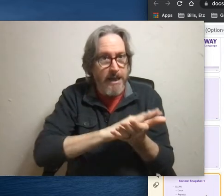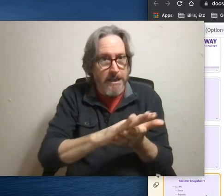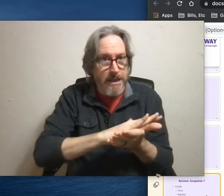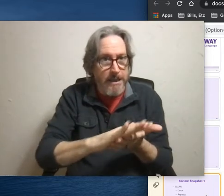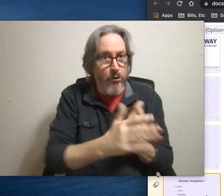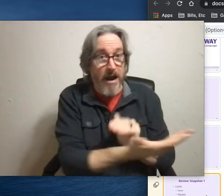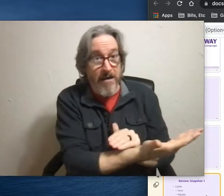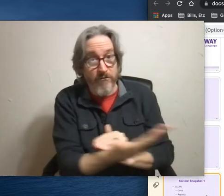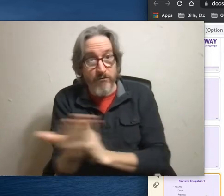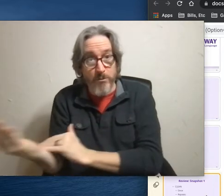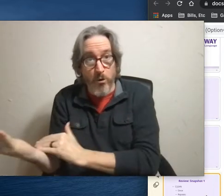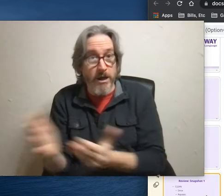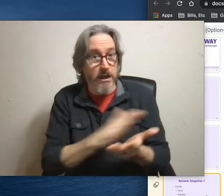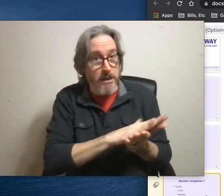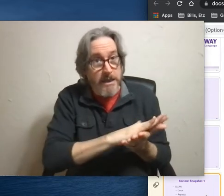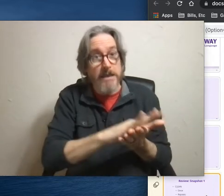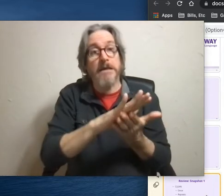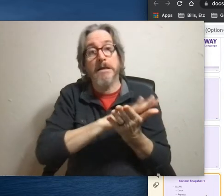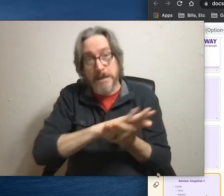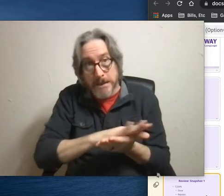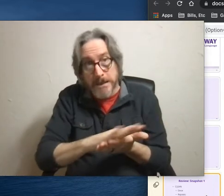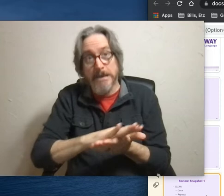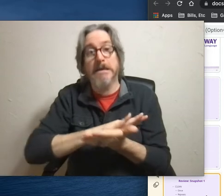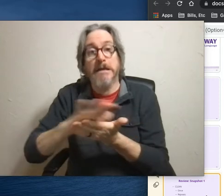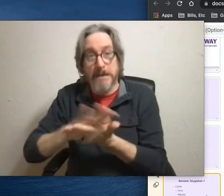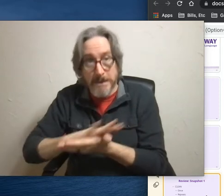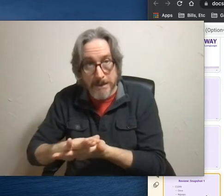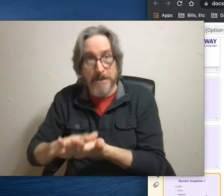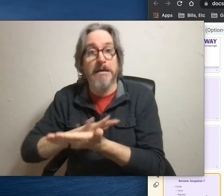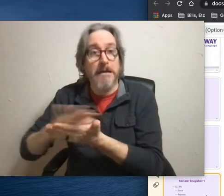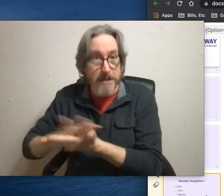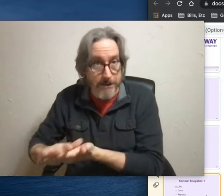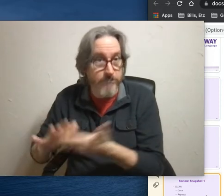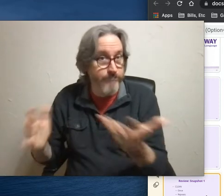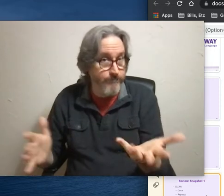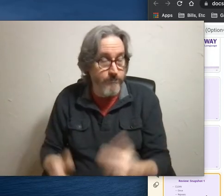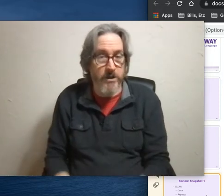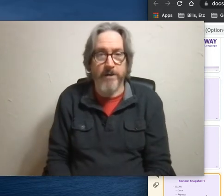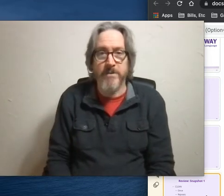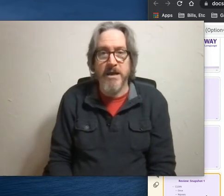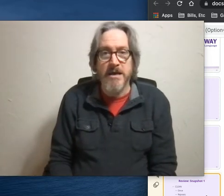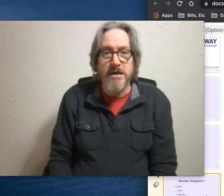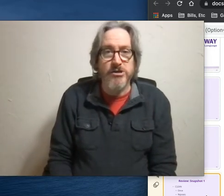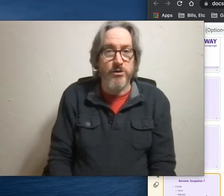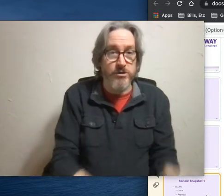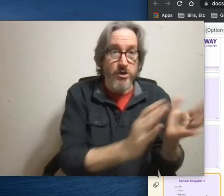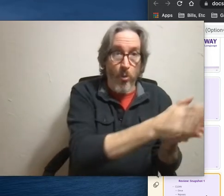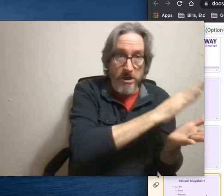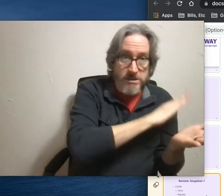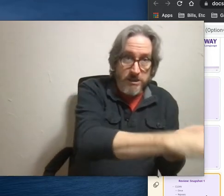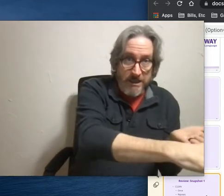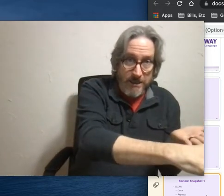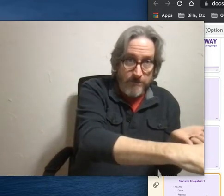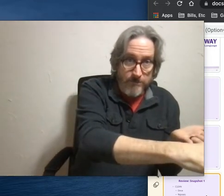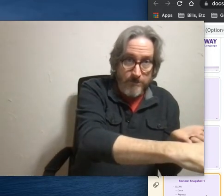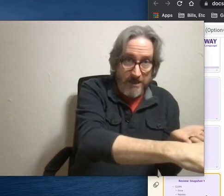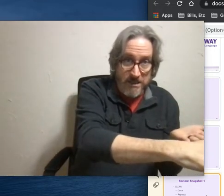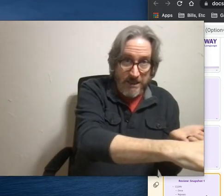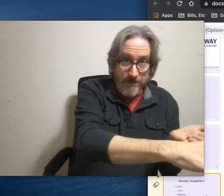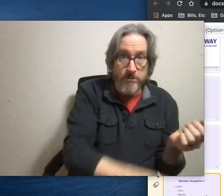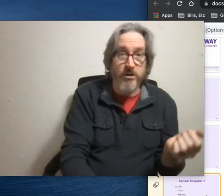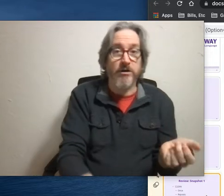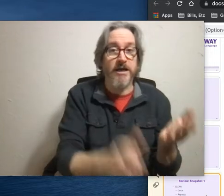day, clean, or every morning, clean, clean, clean, clean. Okay. So there's once, clean,